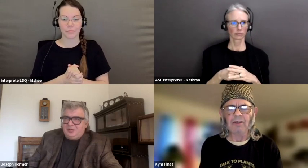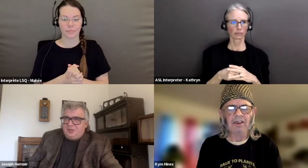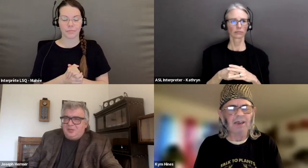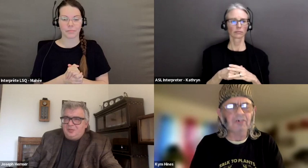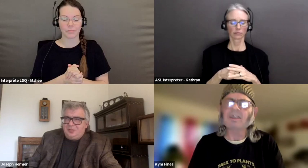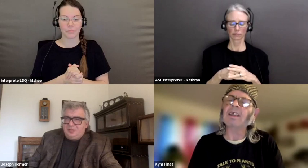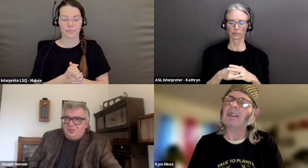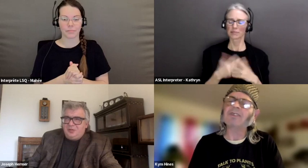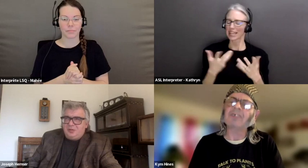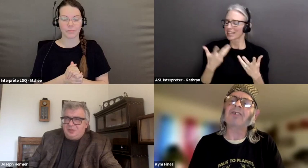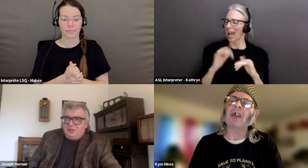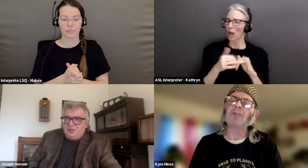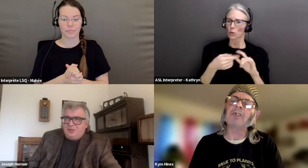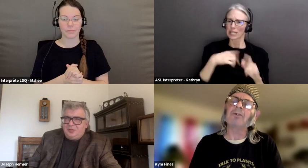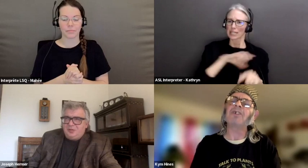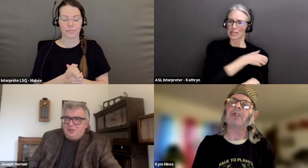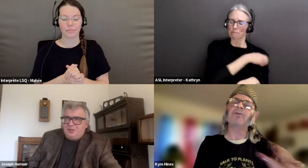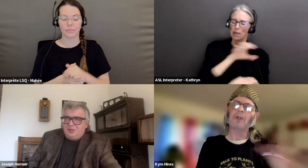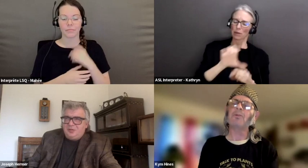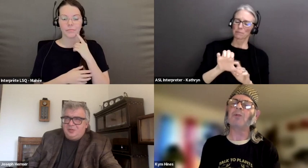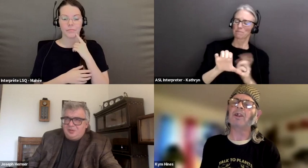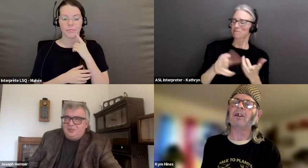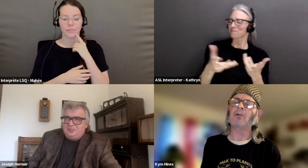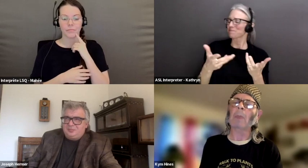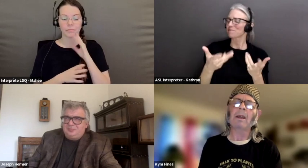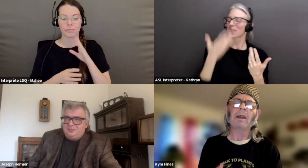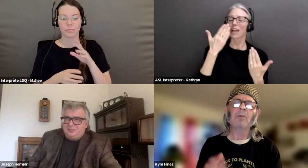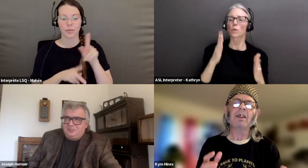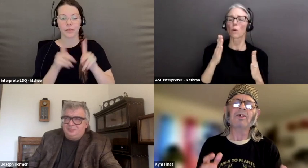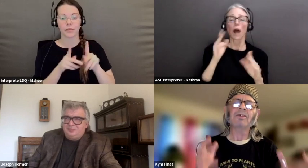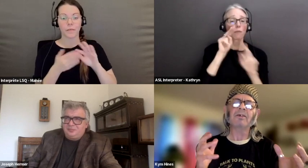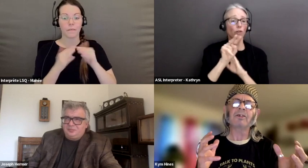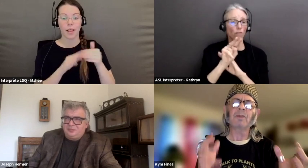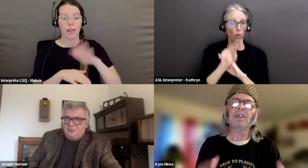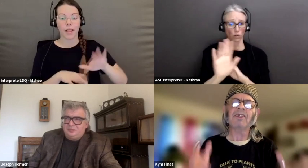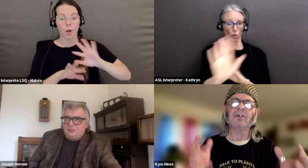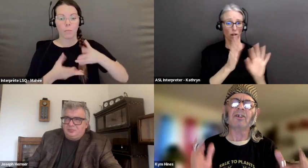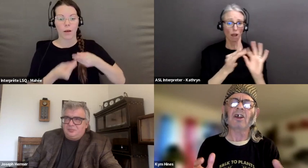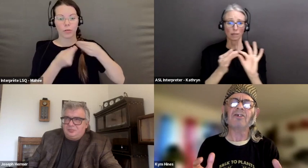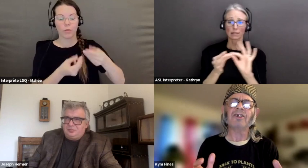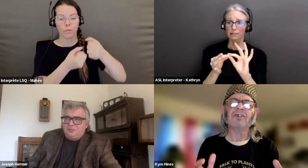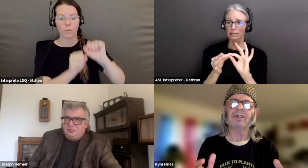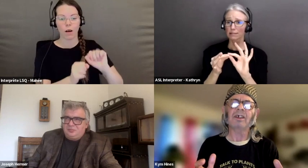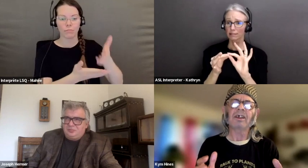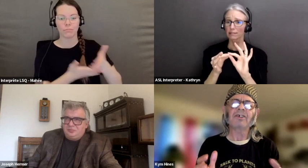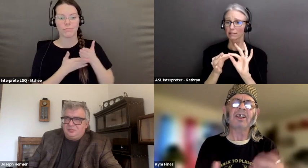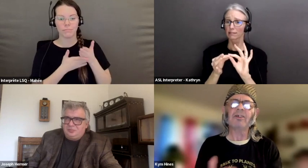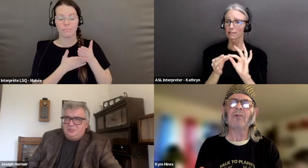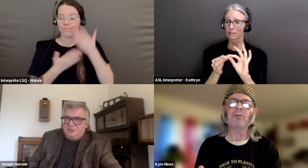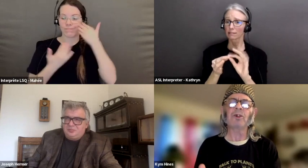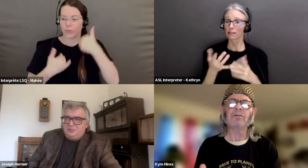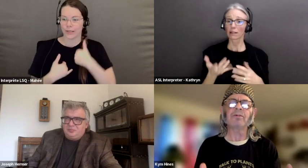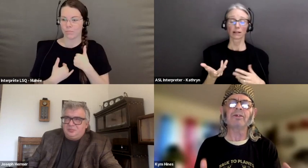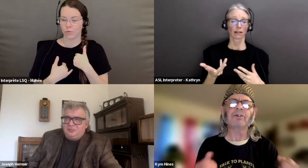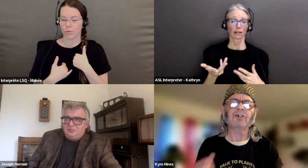how do we, I don't know, like it's, I'm looking forward to hearing from other people here, because the police are not just saying you